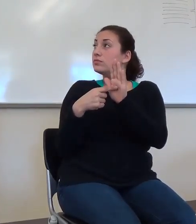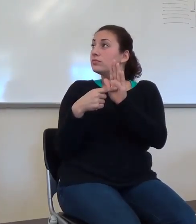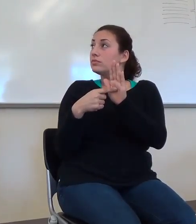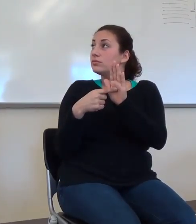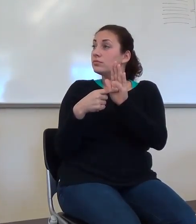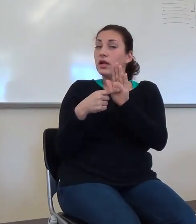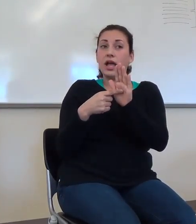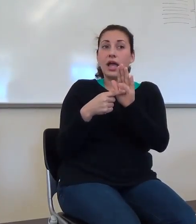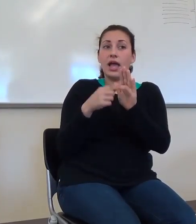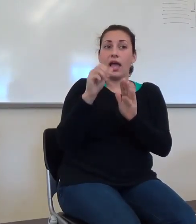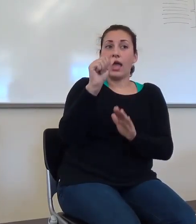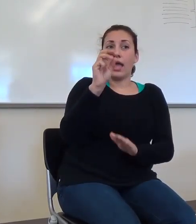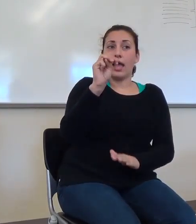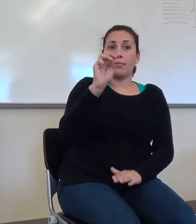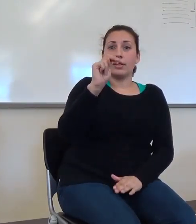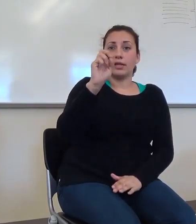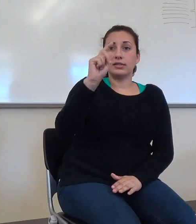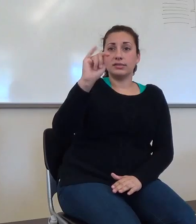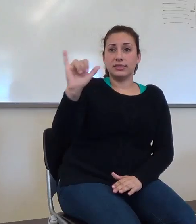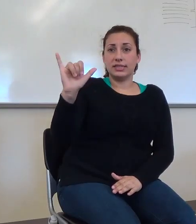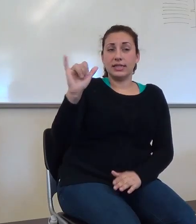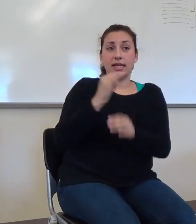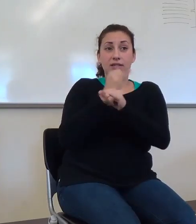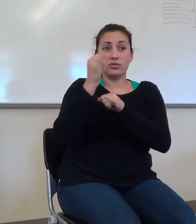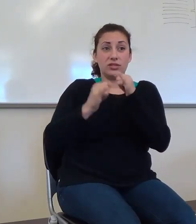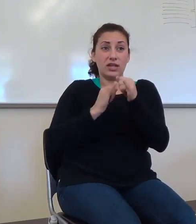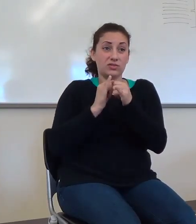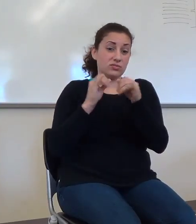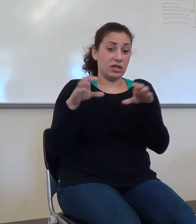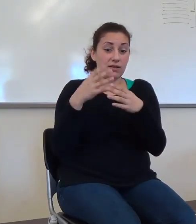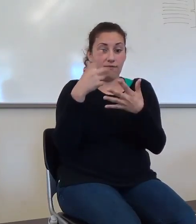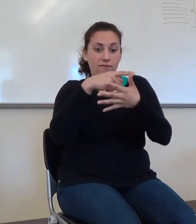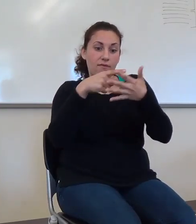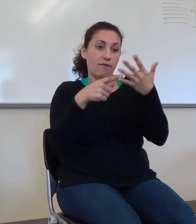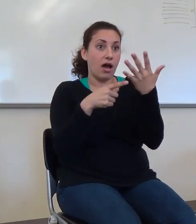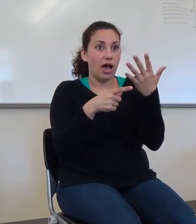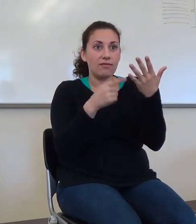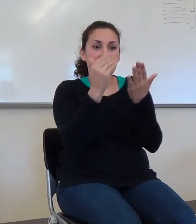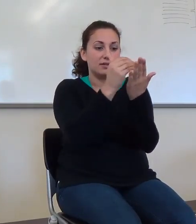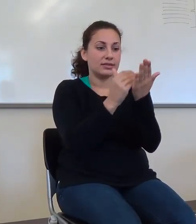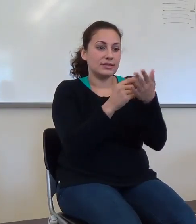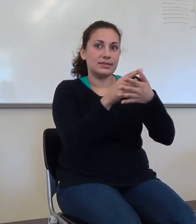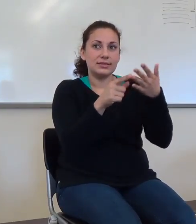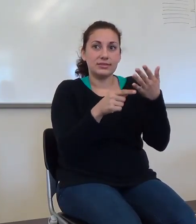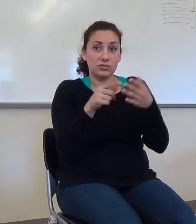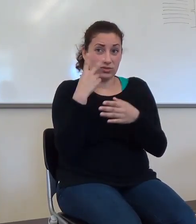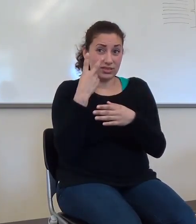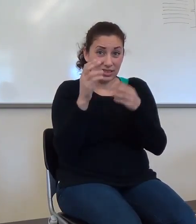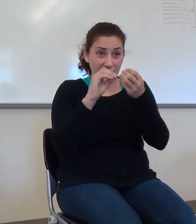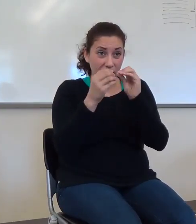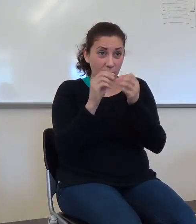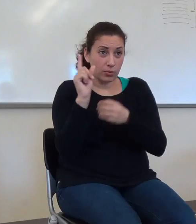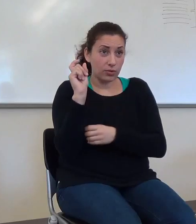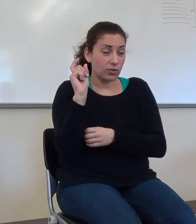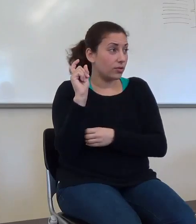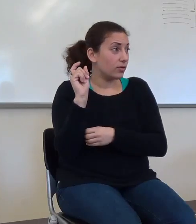Amnesty International does 5 different things, or there are a number of